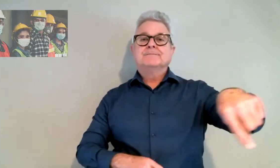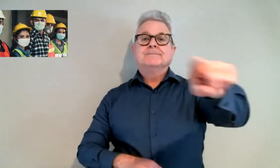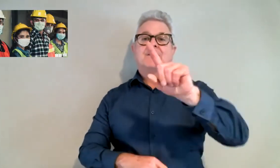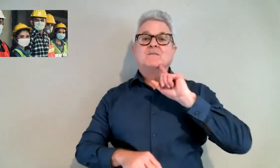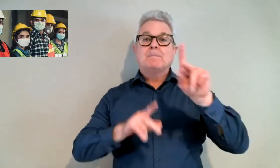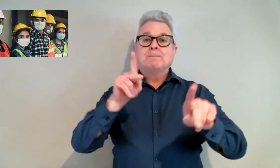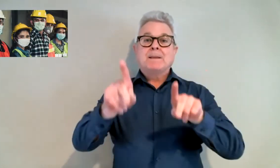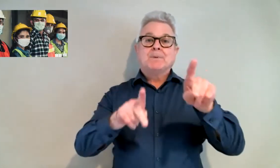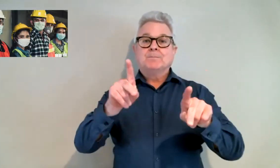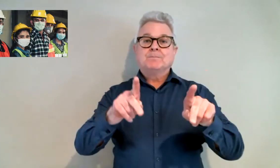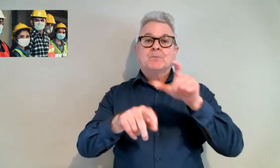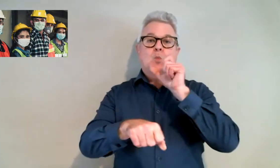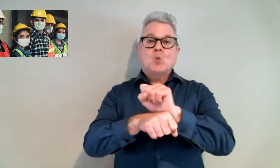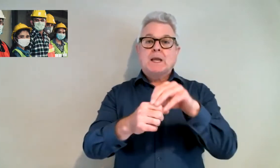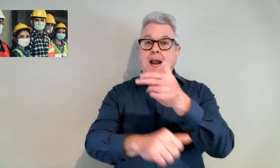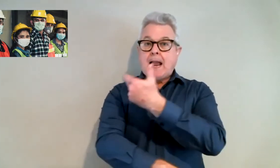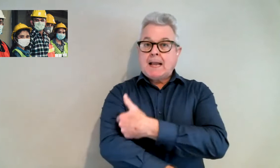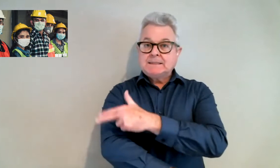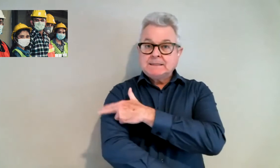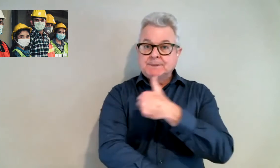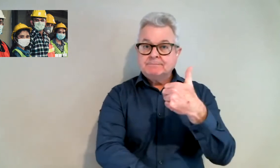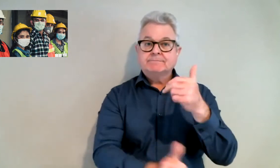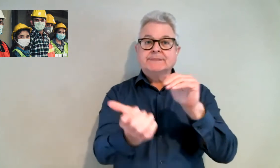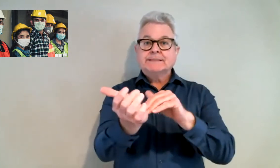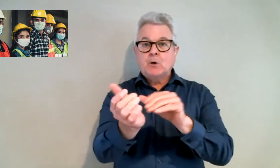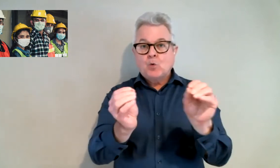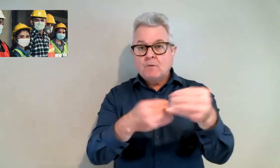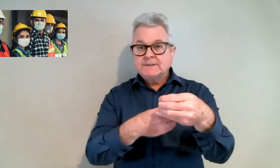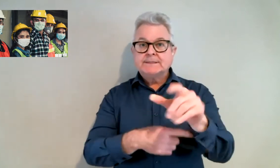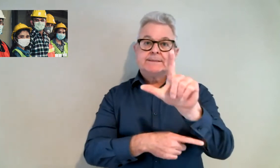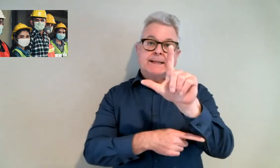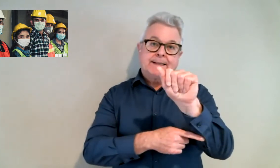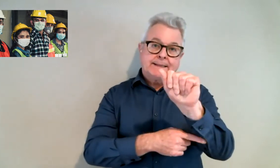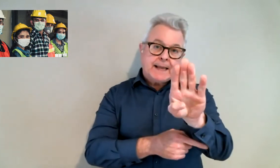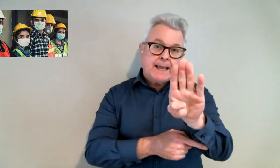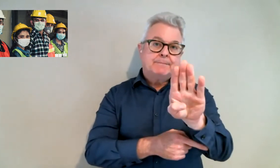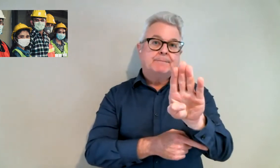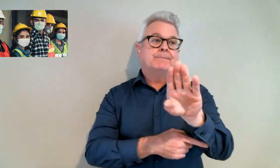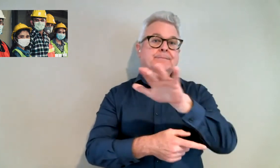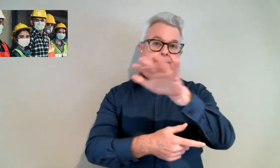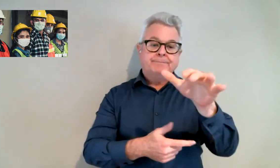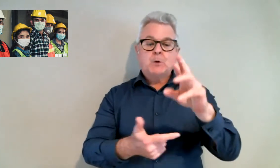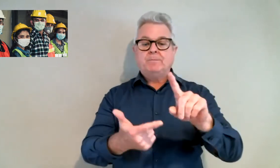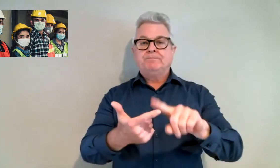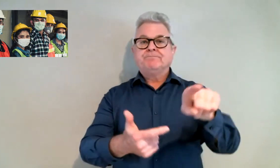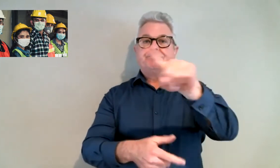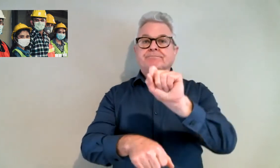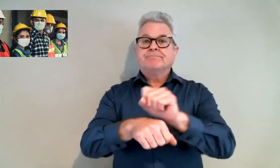Lastly, for those of you who are working in hospitals or doctor's offices or labs and so